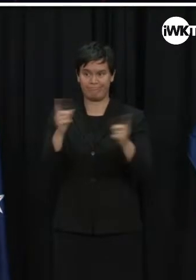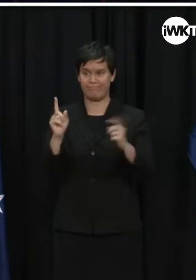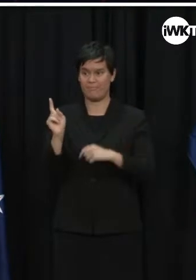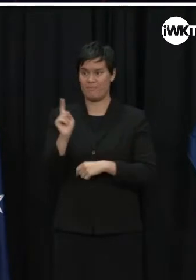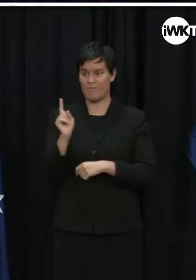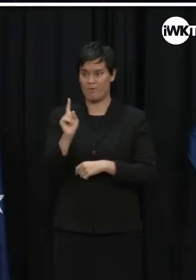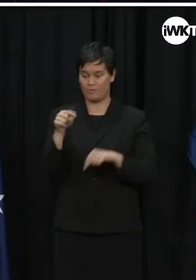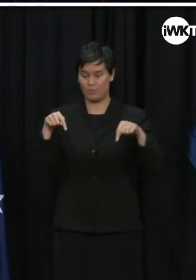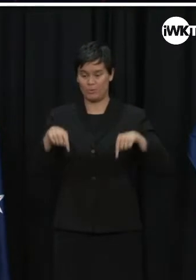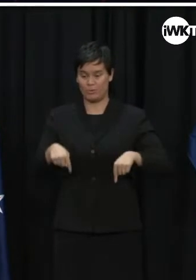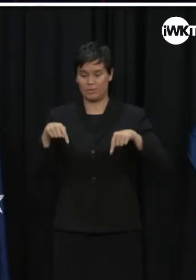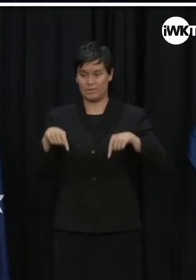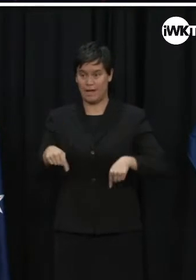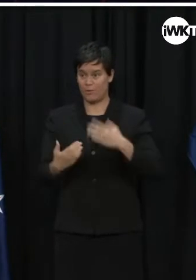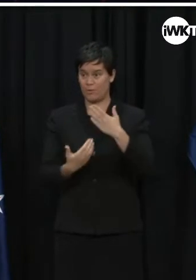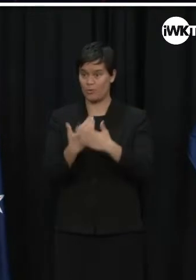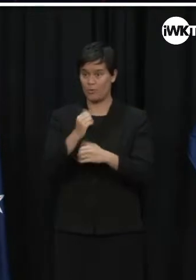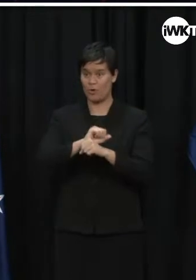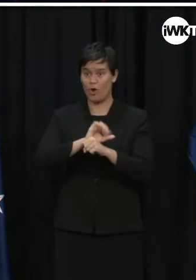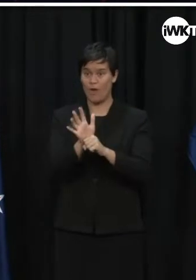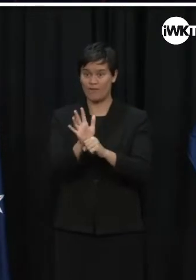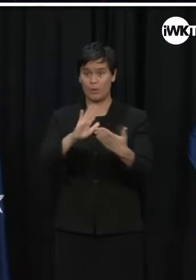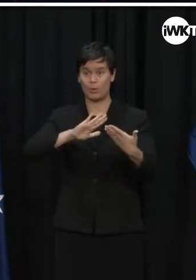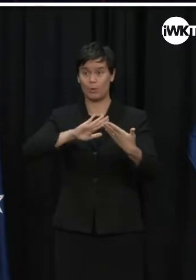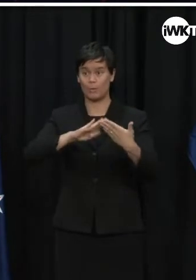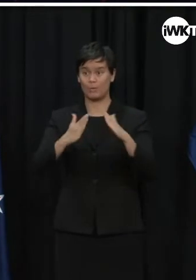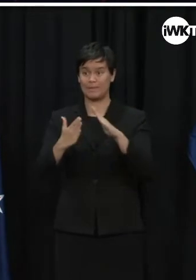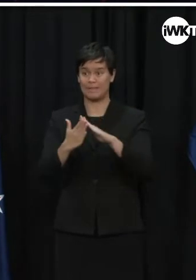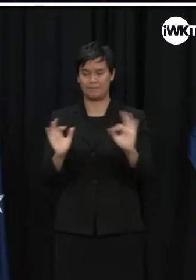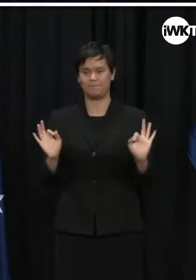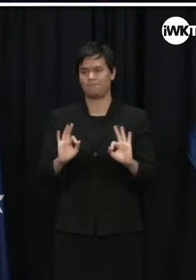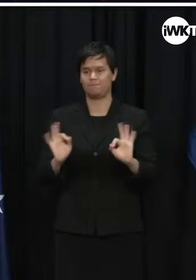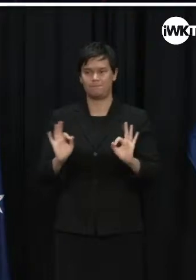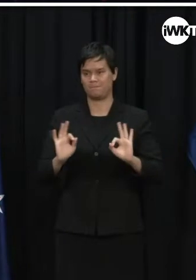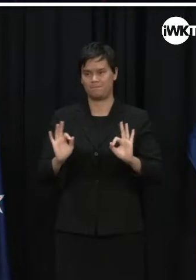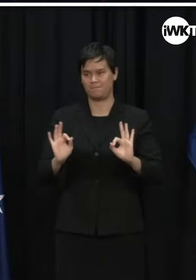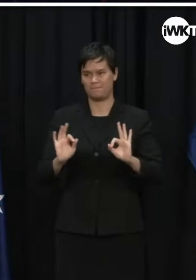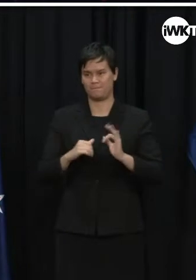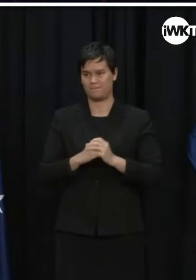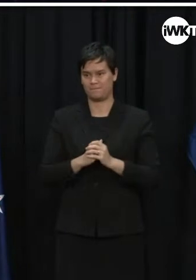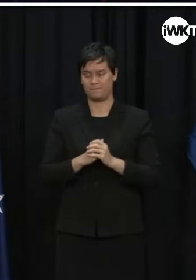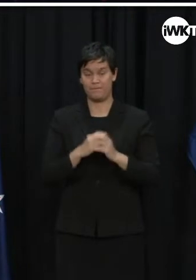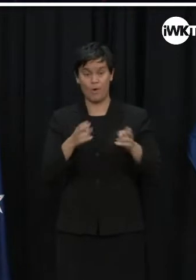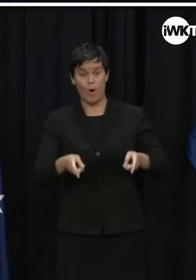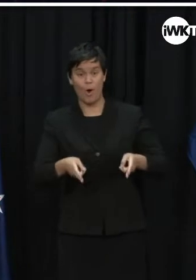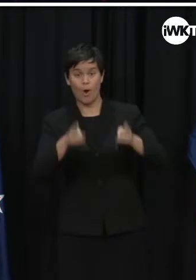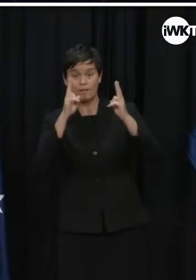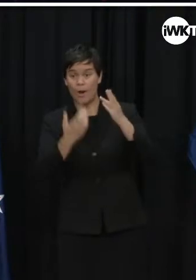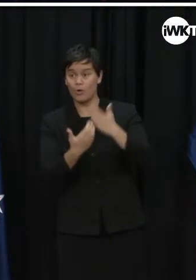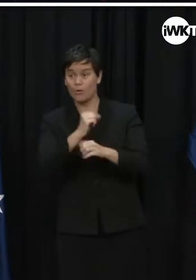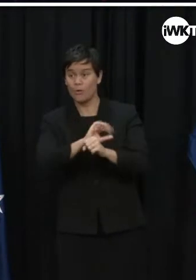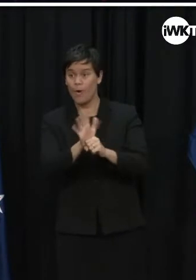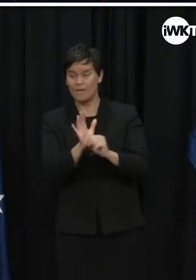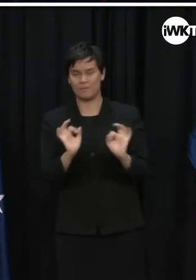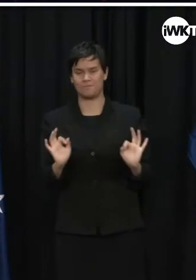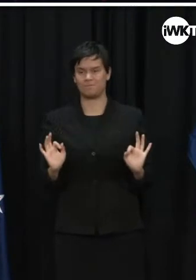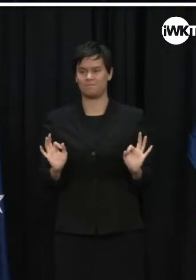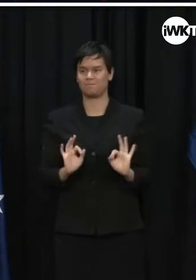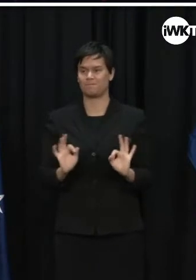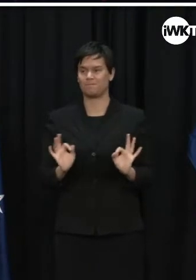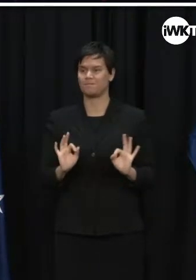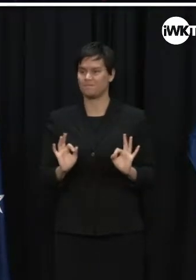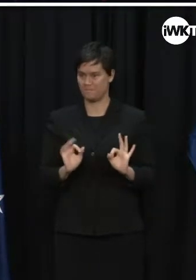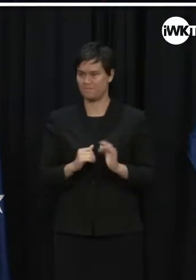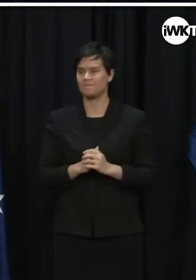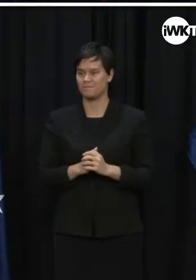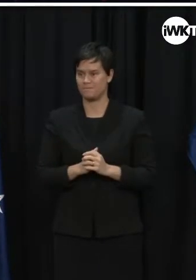that there are no new cases detected in the community or in our managed isolation facilities from the test